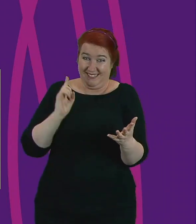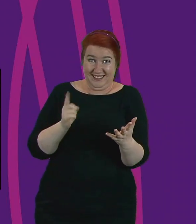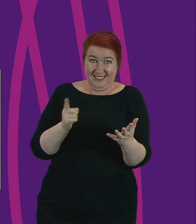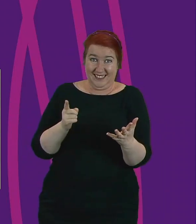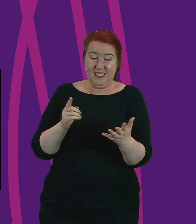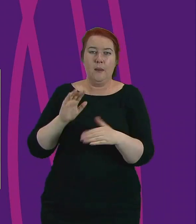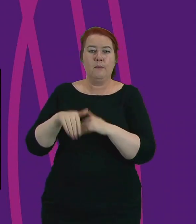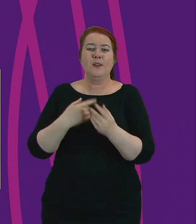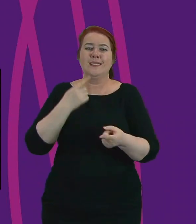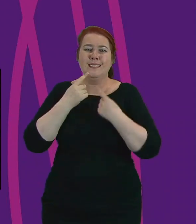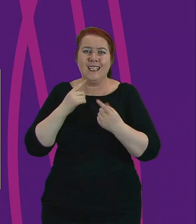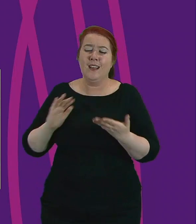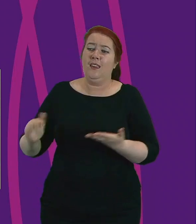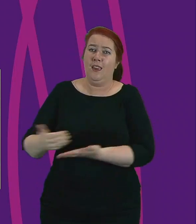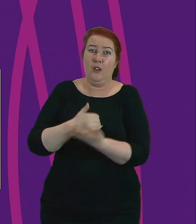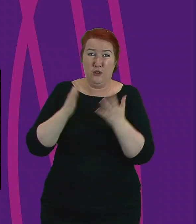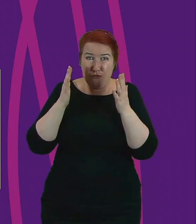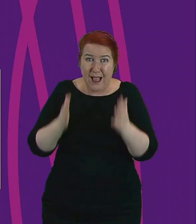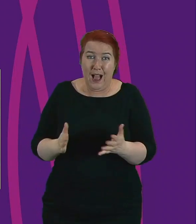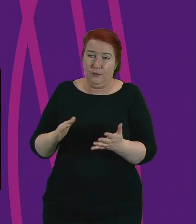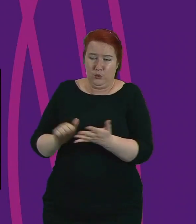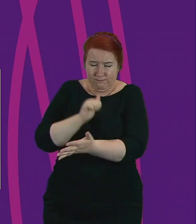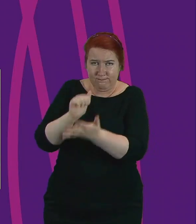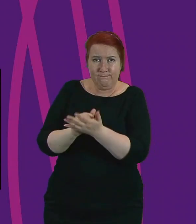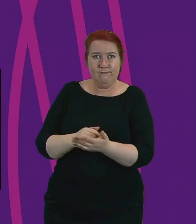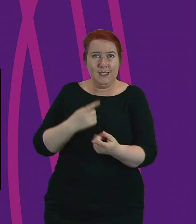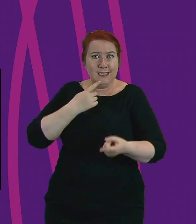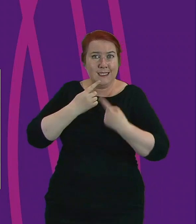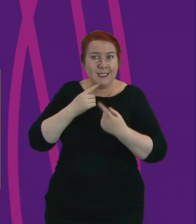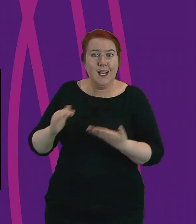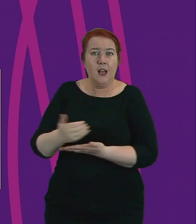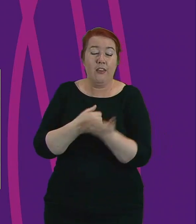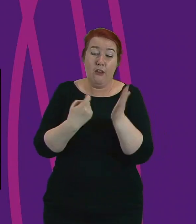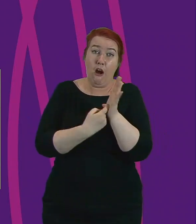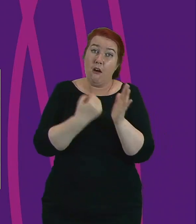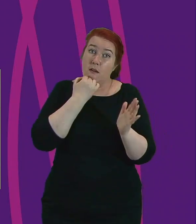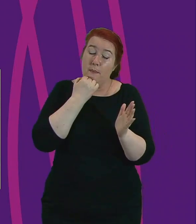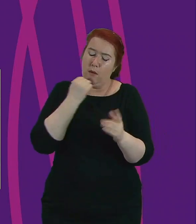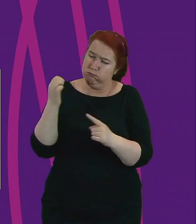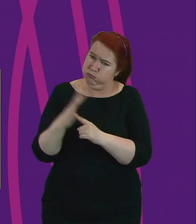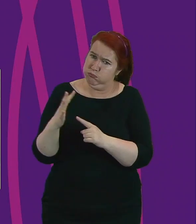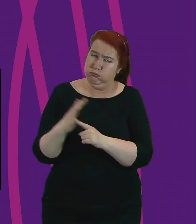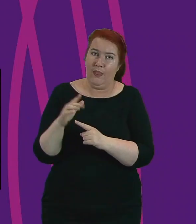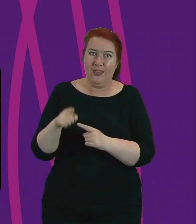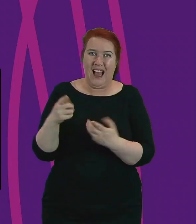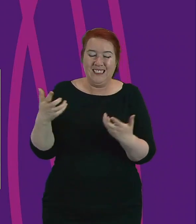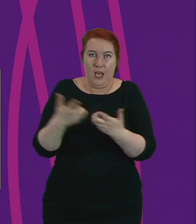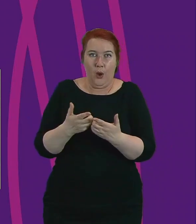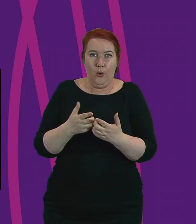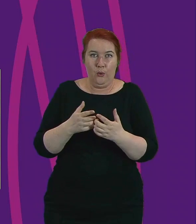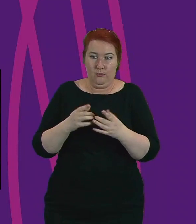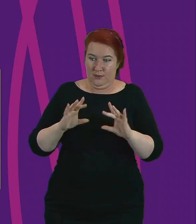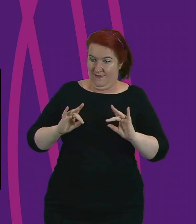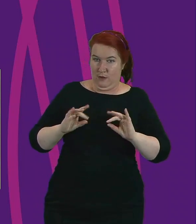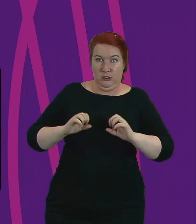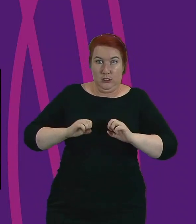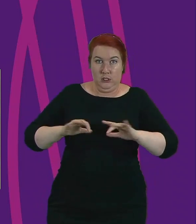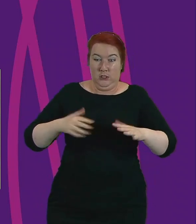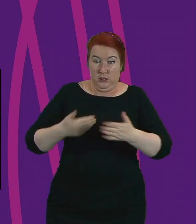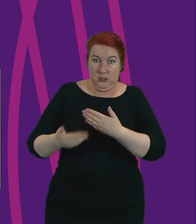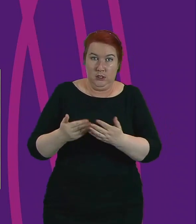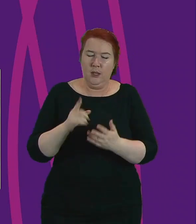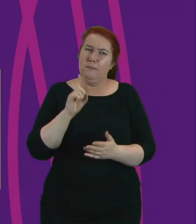data gather. You have to gather better data. The R number is a major contributor to the way in which the virus is being tackled. And yet you